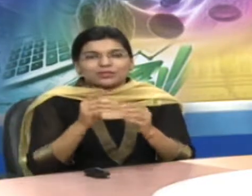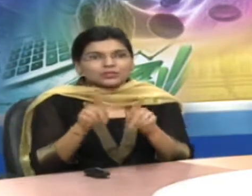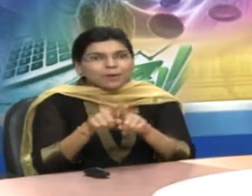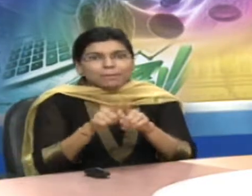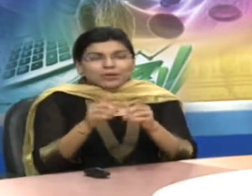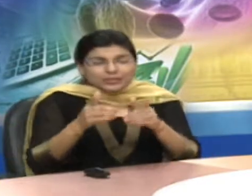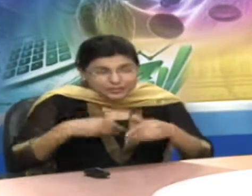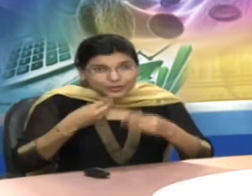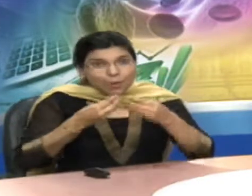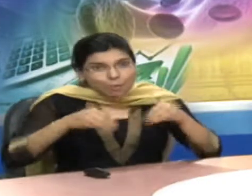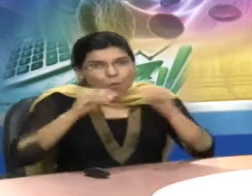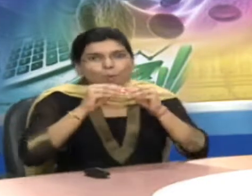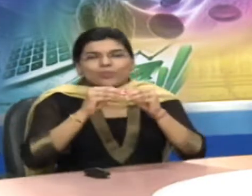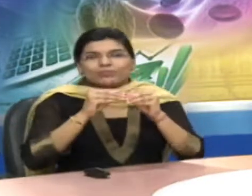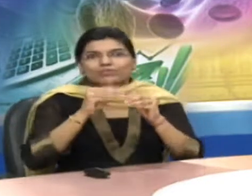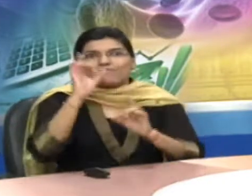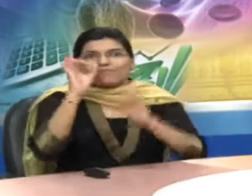That is the most exciting adventure